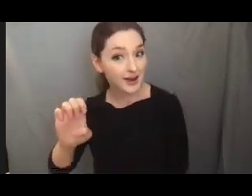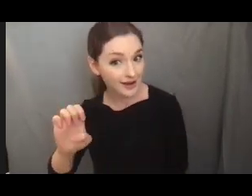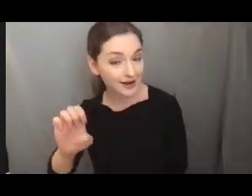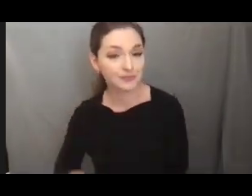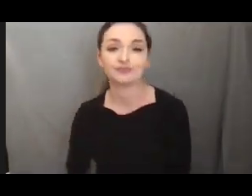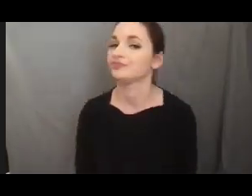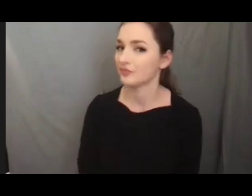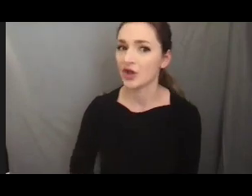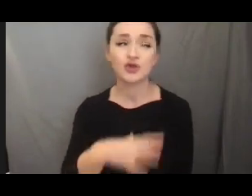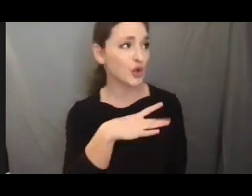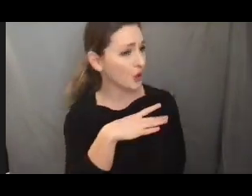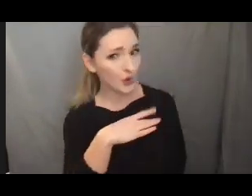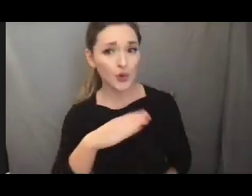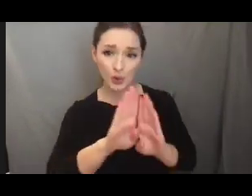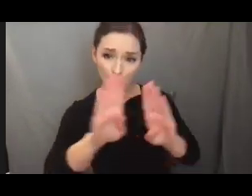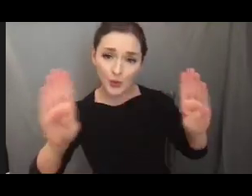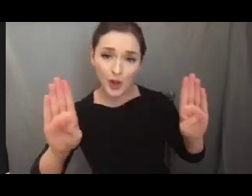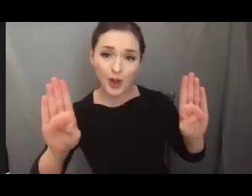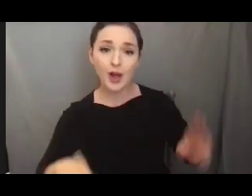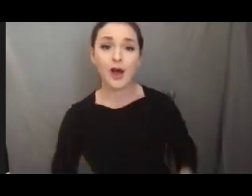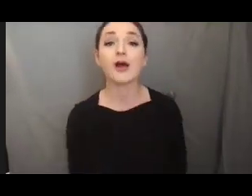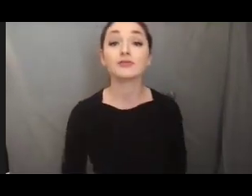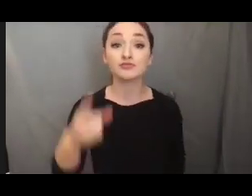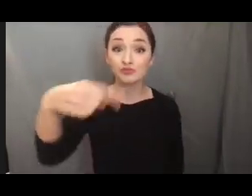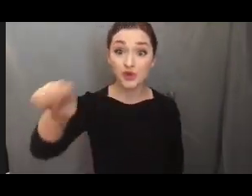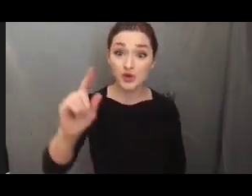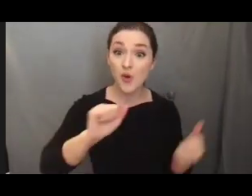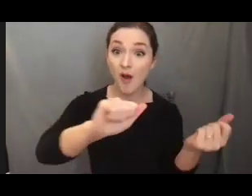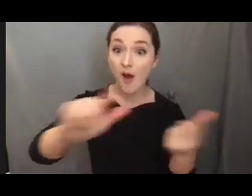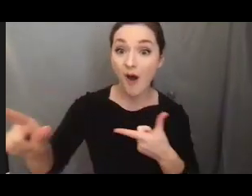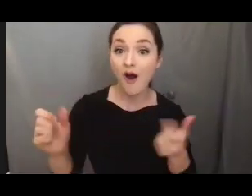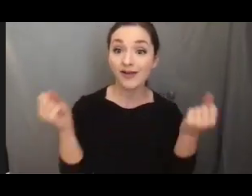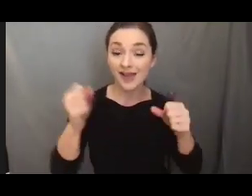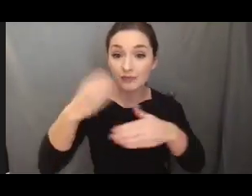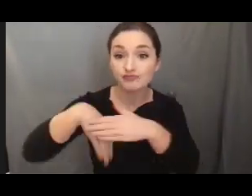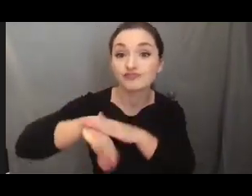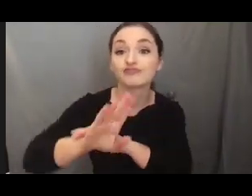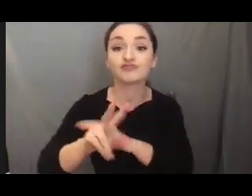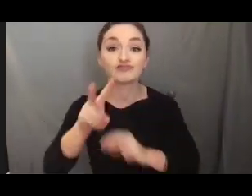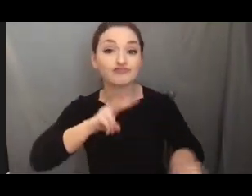if you get a chance, come and check this place out. This is all stuff you can come and see yourself.